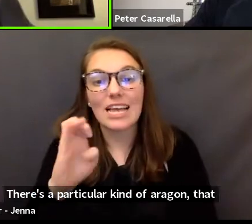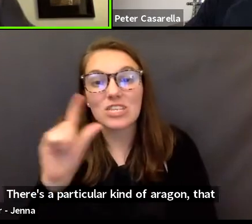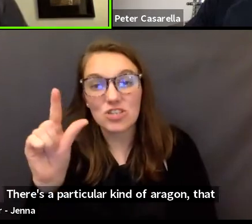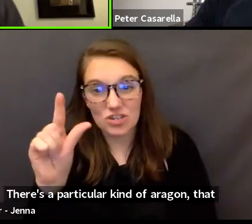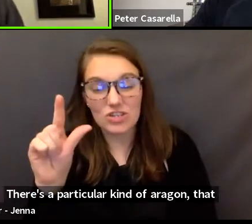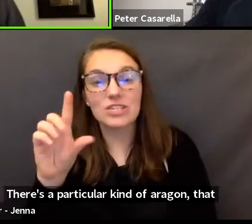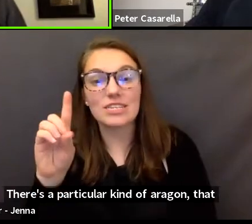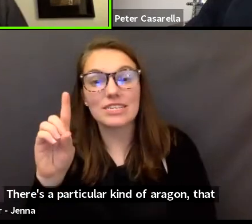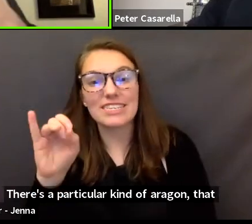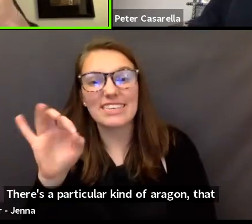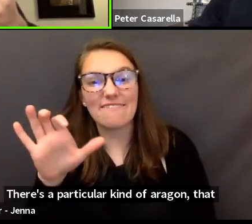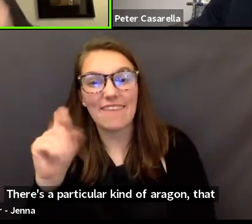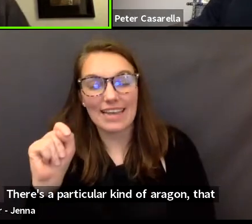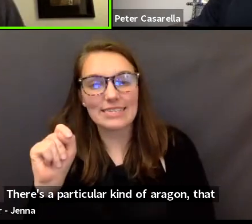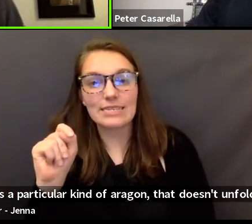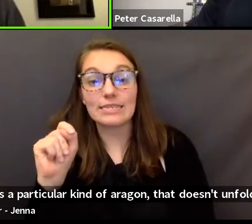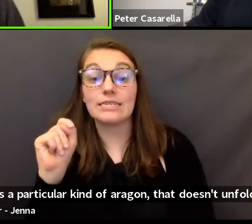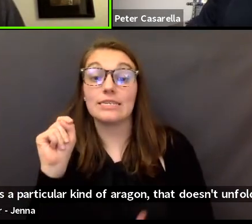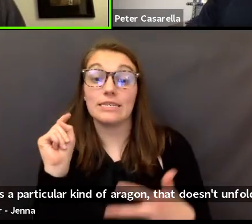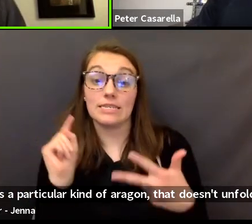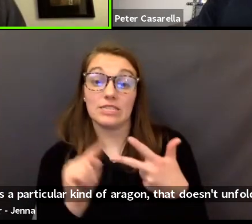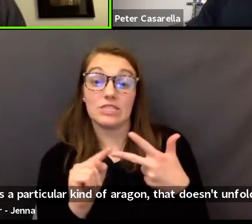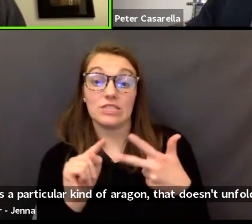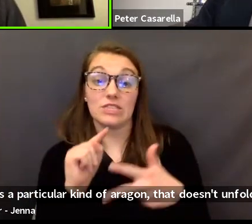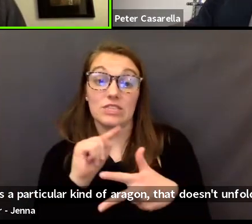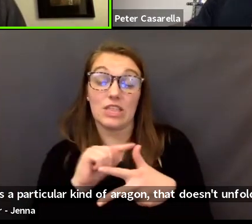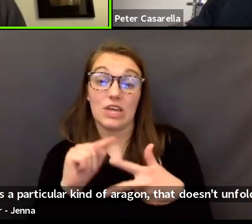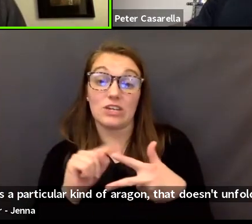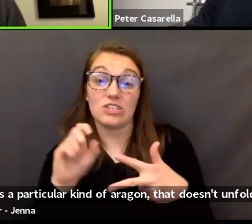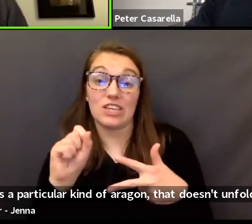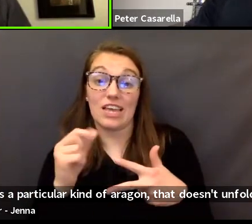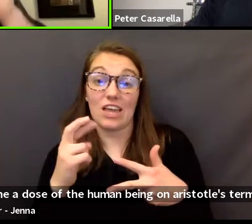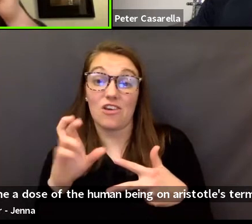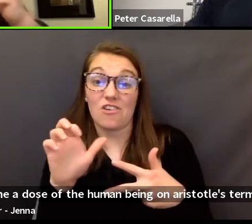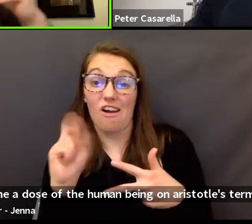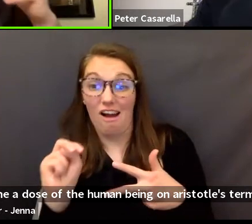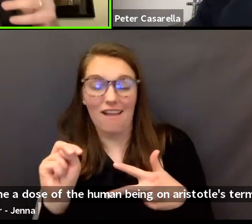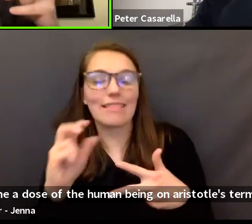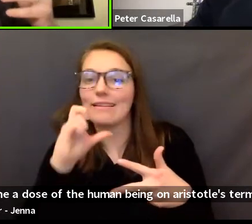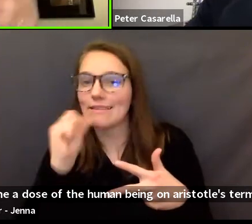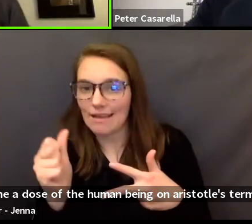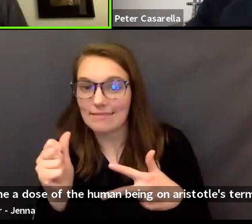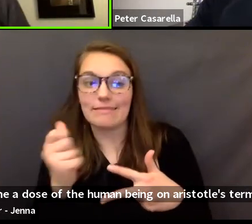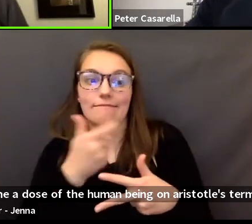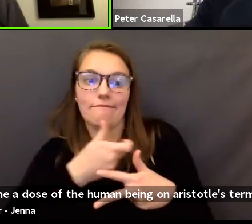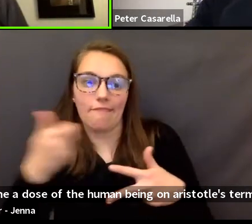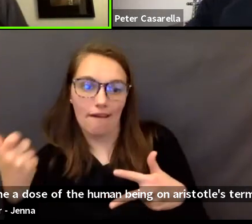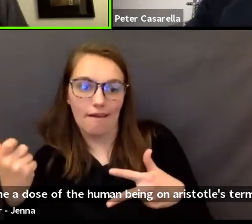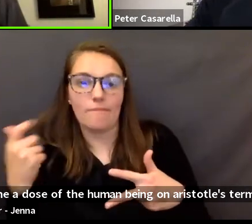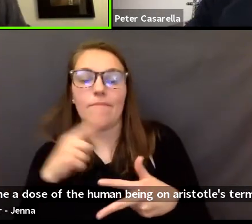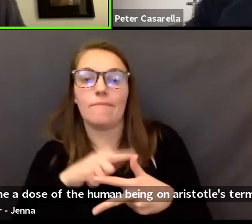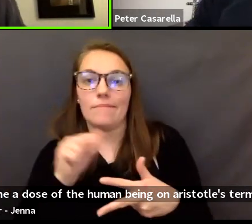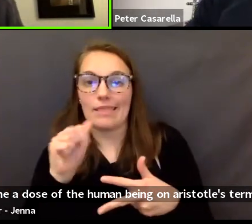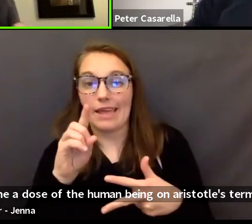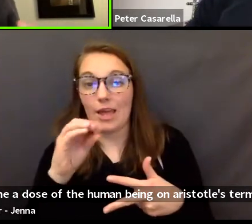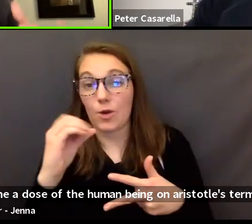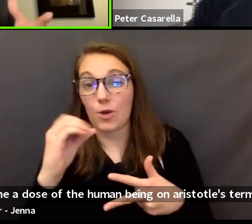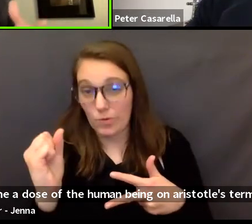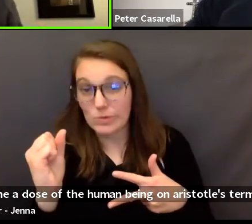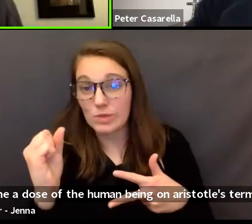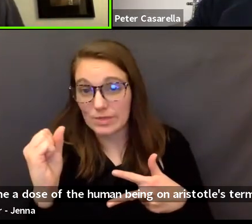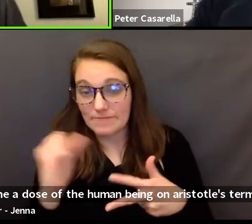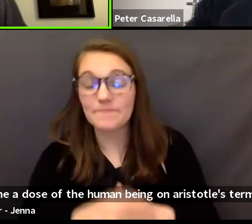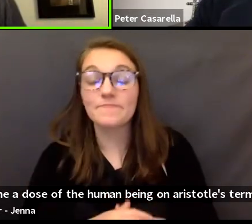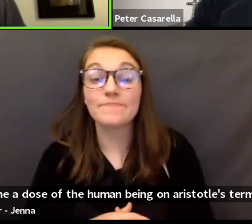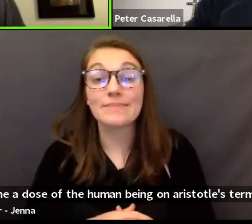doesn't unfold from the eidos of the human being on Aristotle's terms. However, the person who's helped me think about this